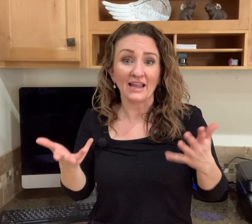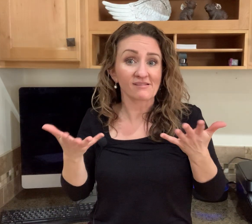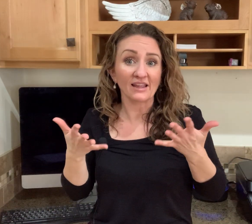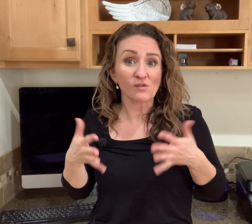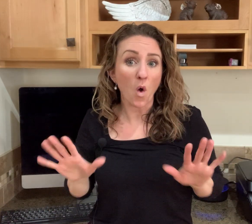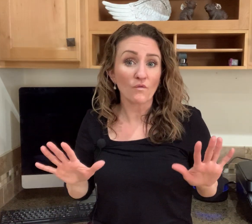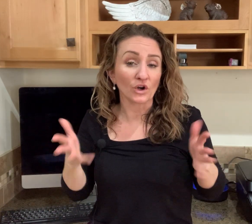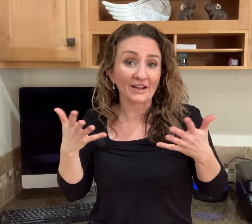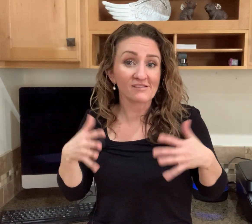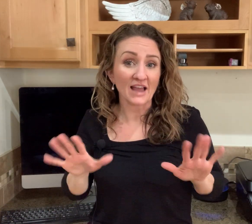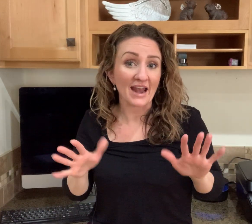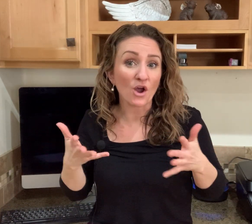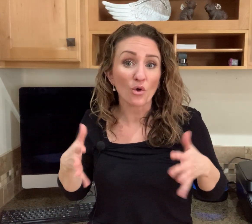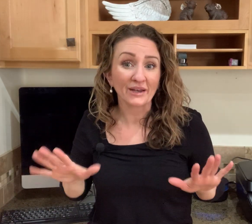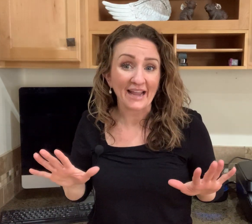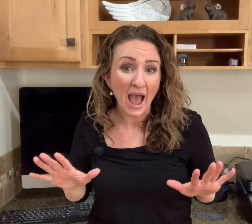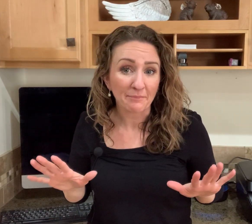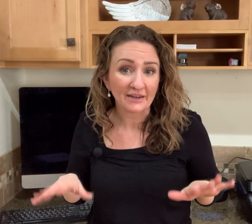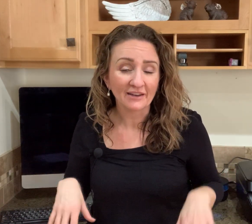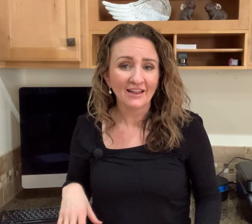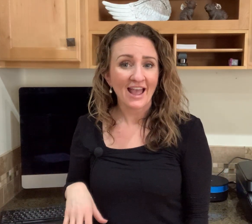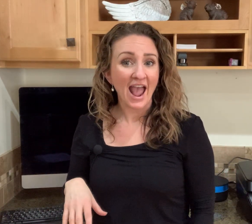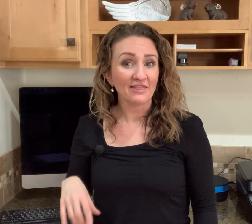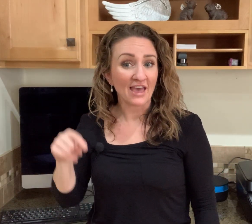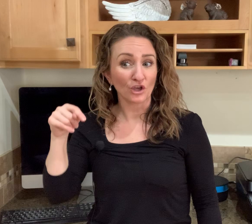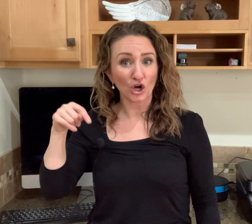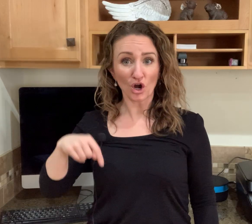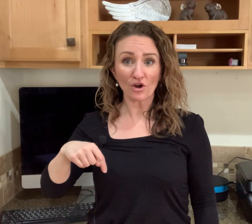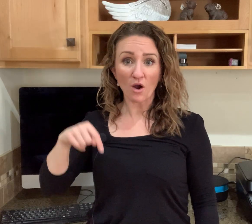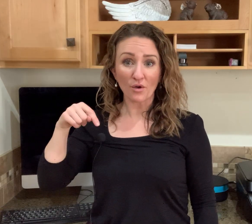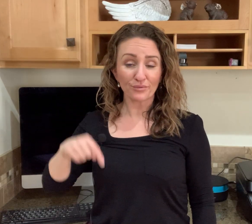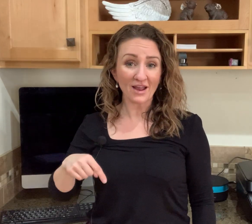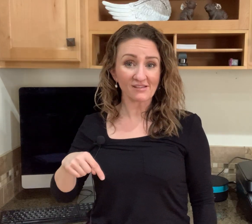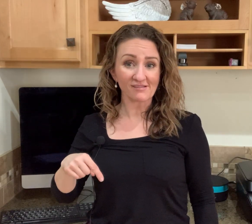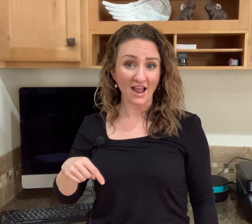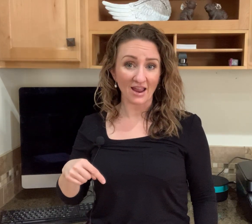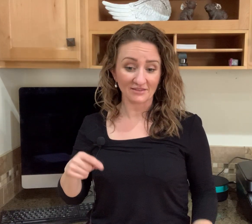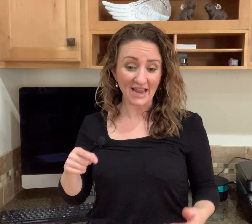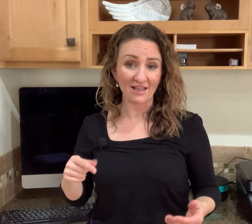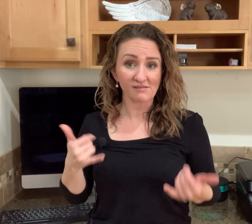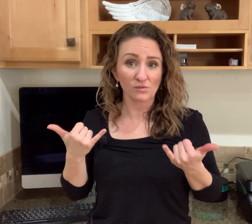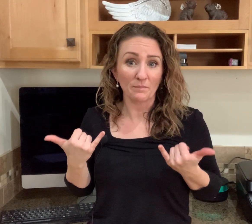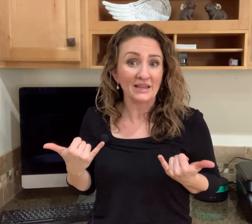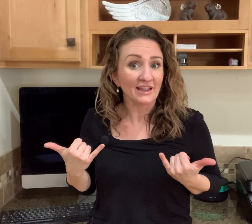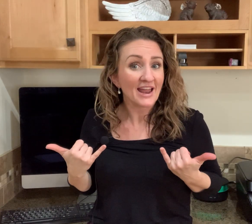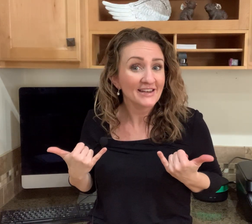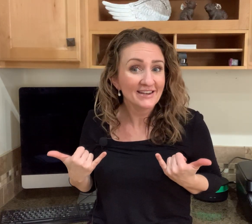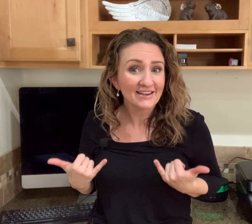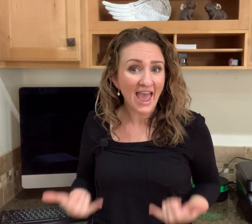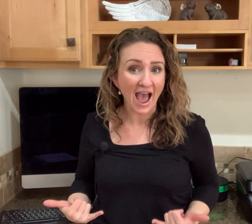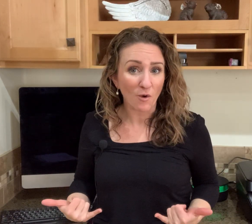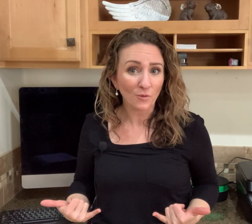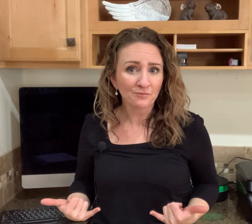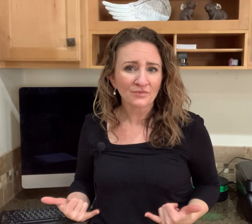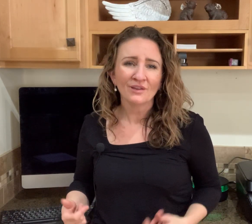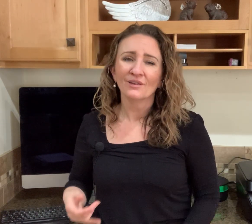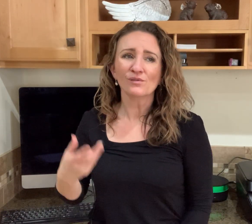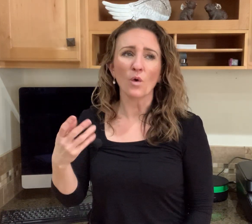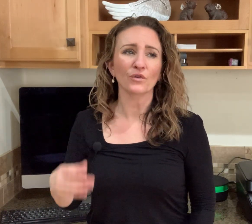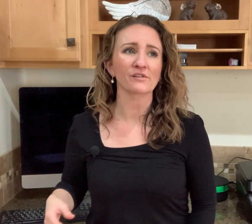it's over, it's done, it already happened. And then the current or present tense would be now. So for